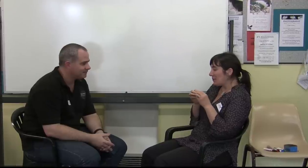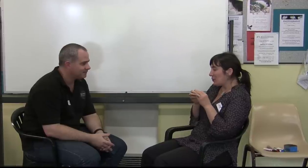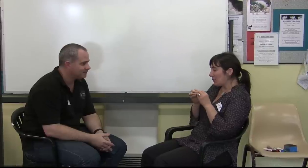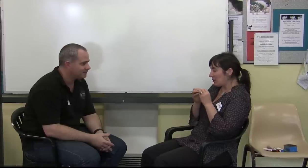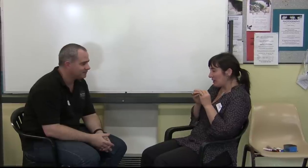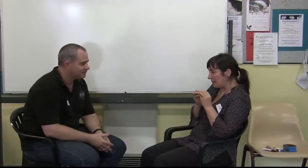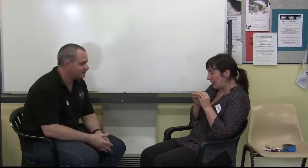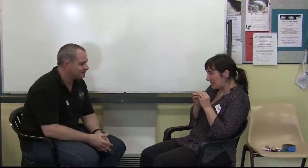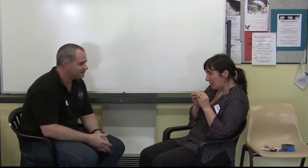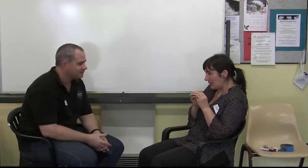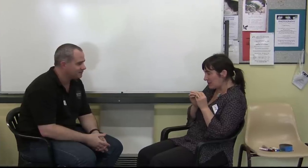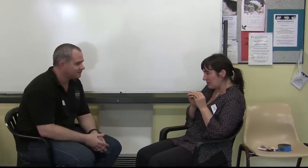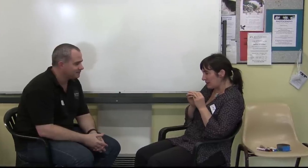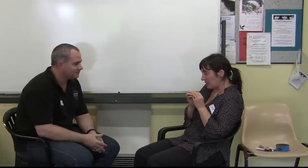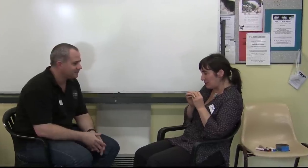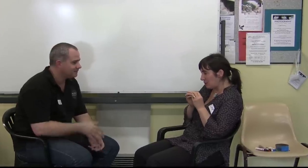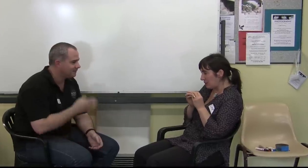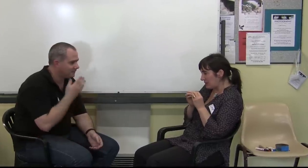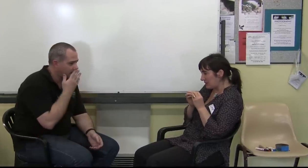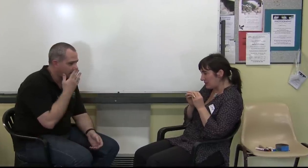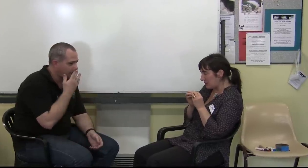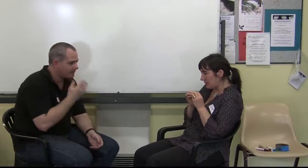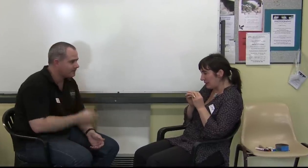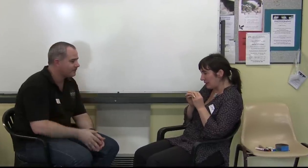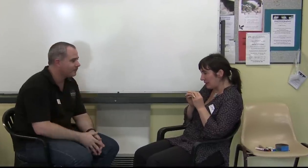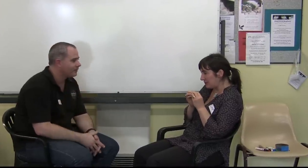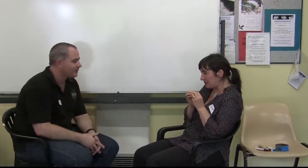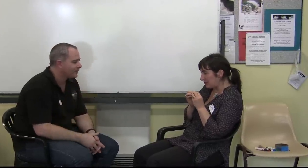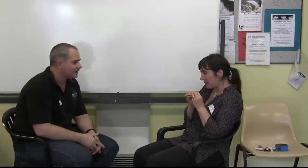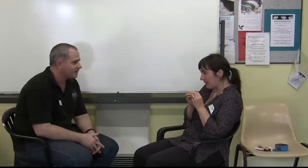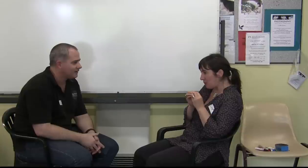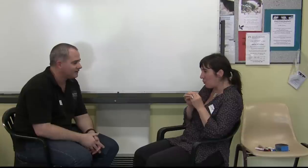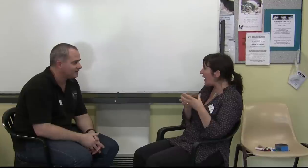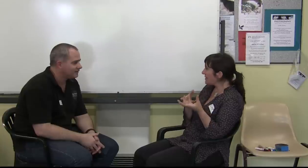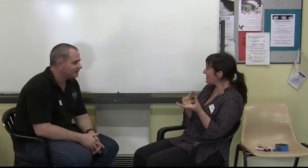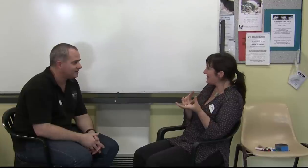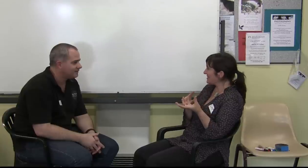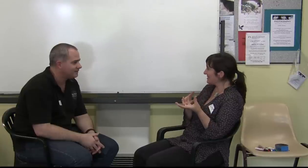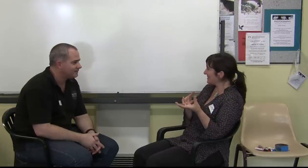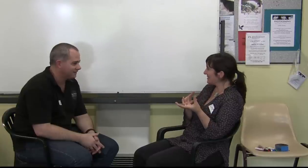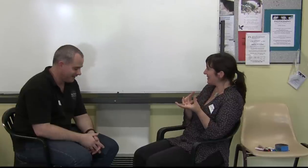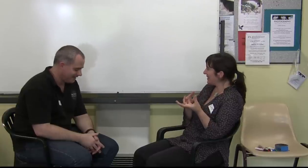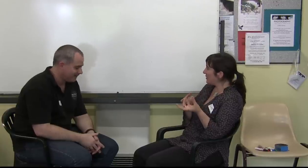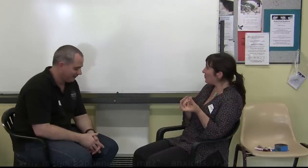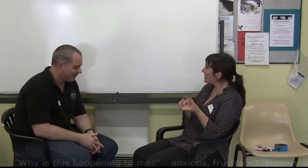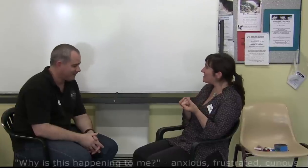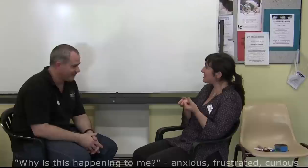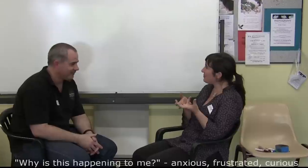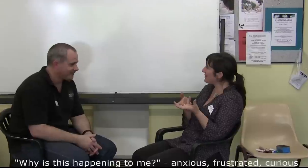that point where I don't have the anxiety so much anymore. It's just I'm thinking, why is this, why is this happening